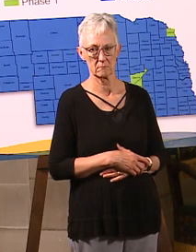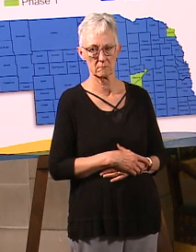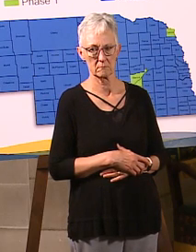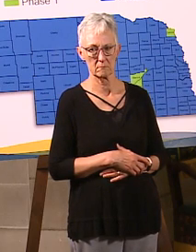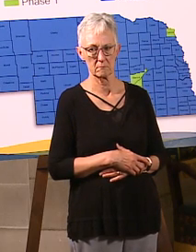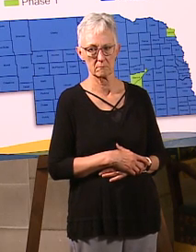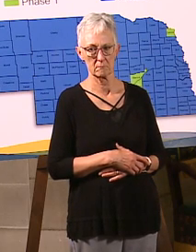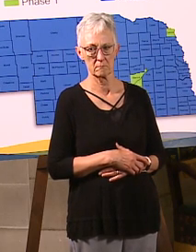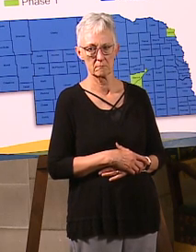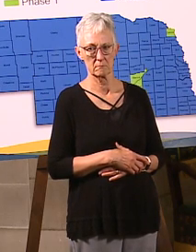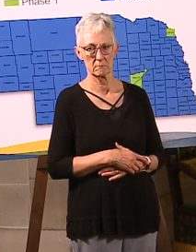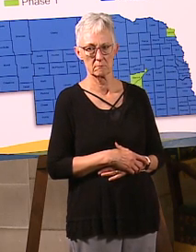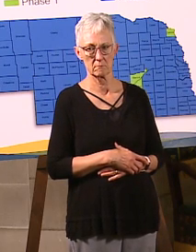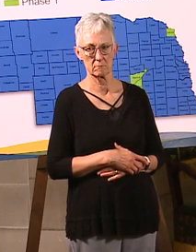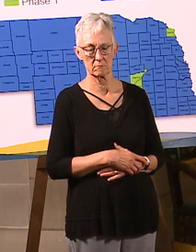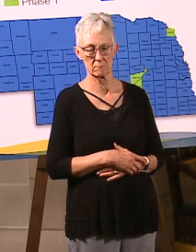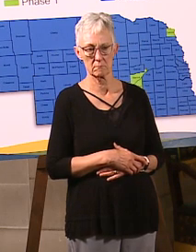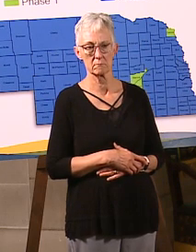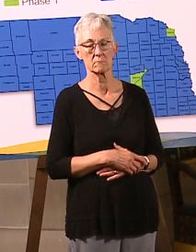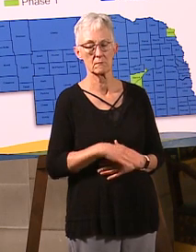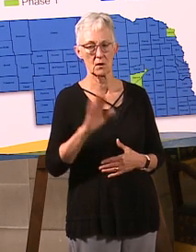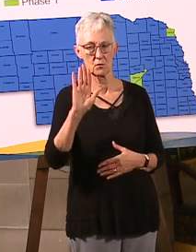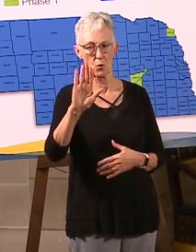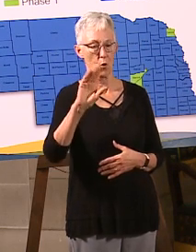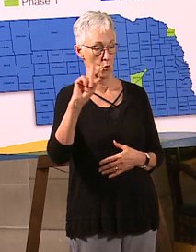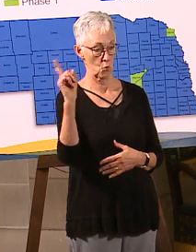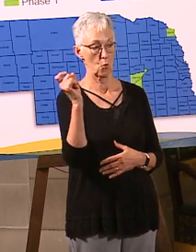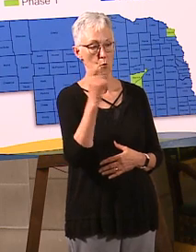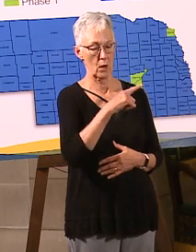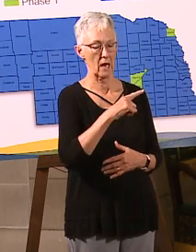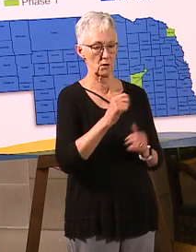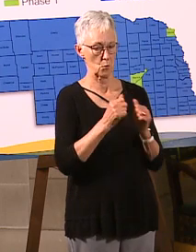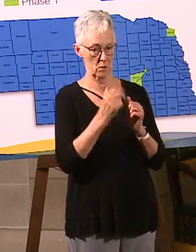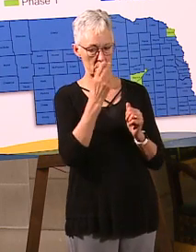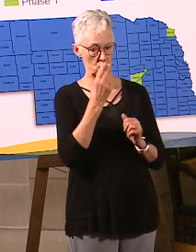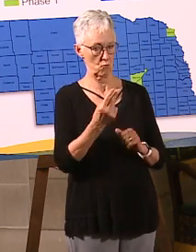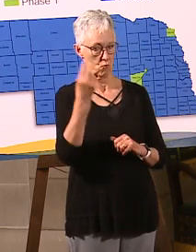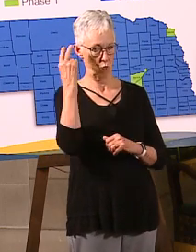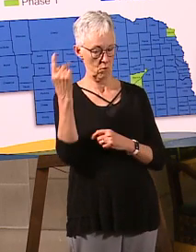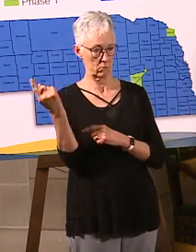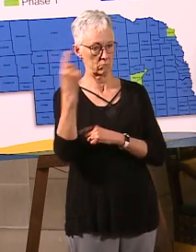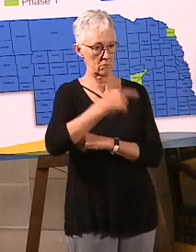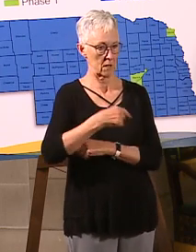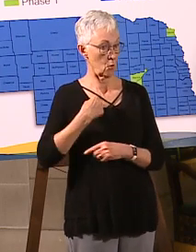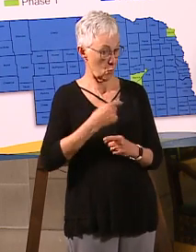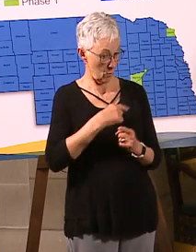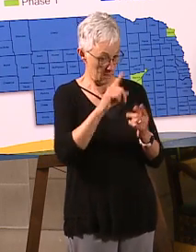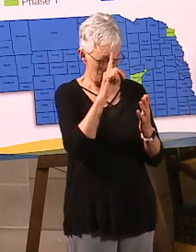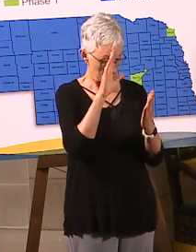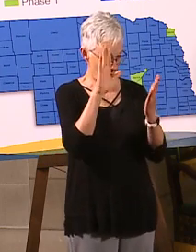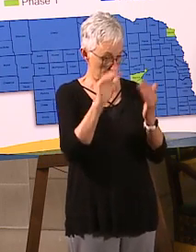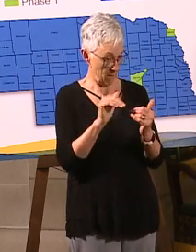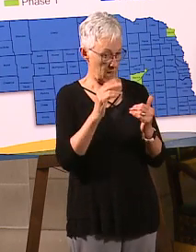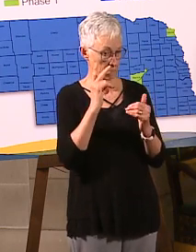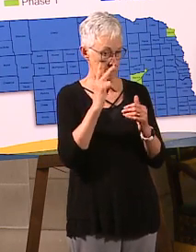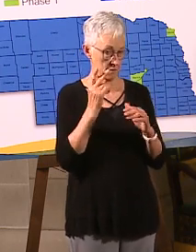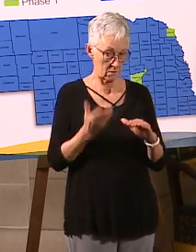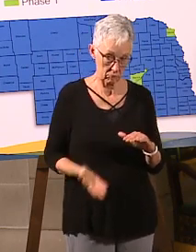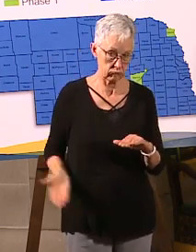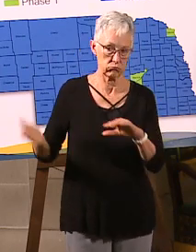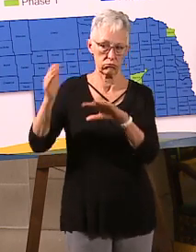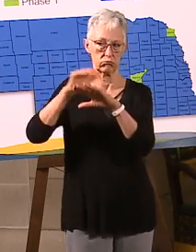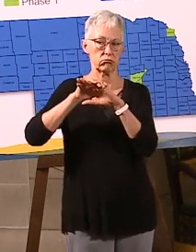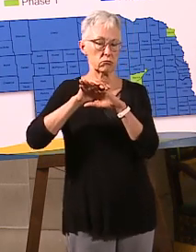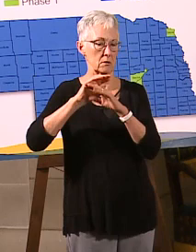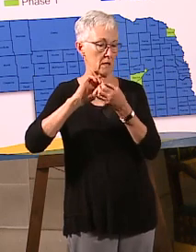expect a spike in cases afterwards? So the question was, with Memorial Day, do we expect to see a spike in the tests, spike in